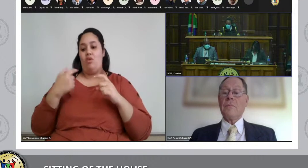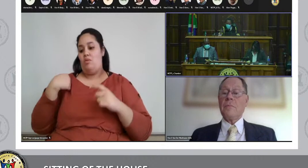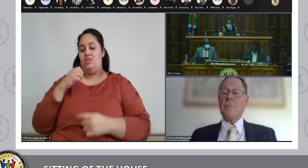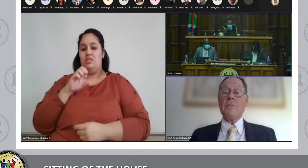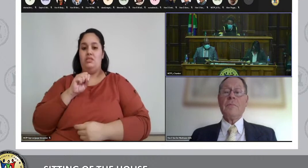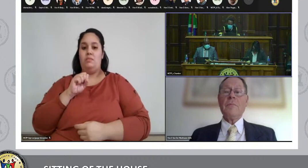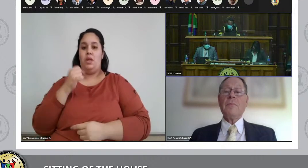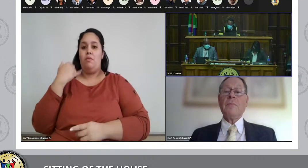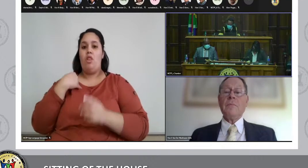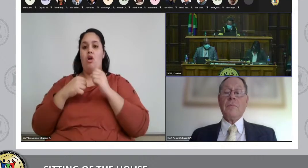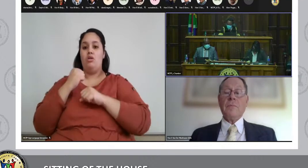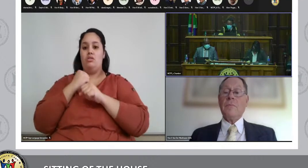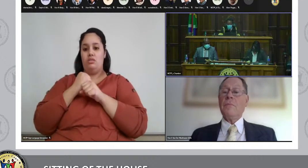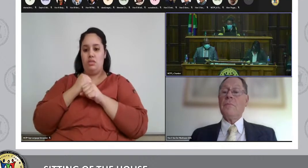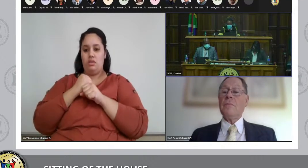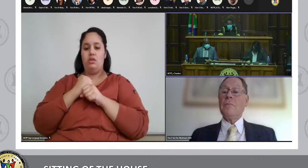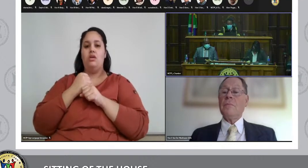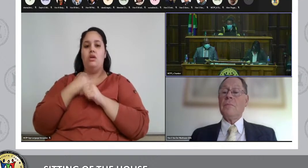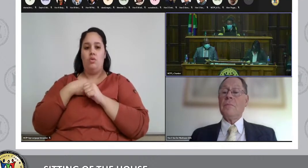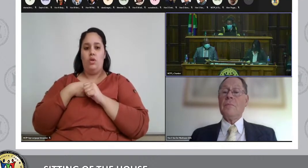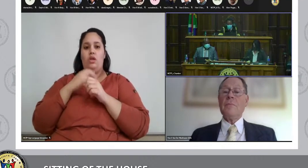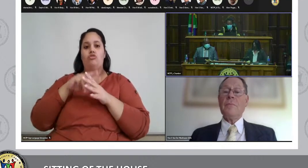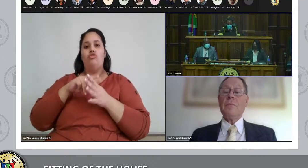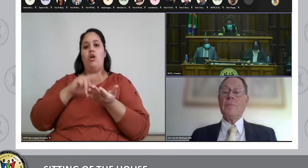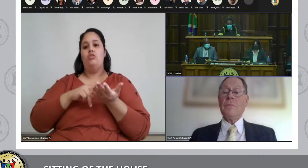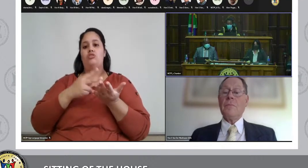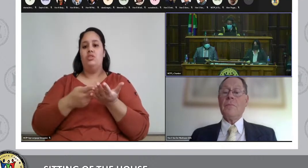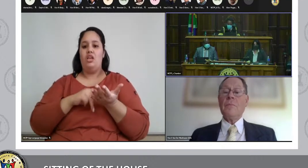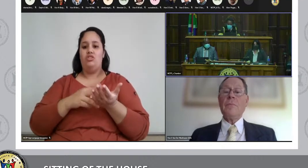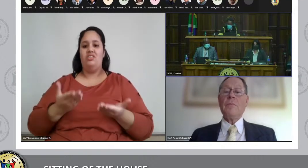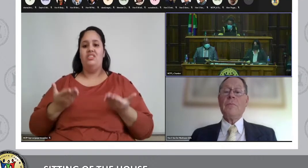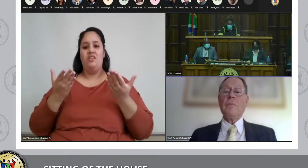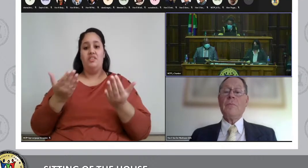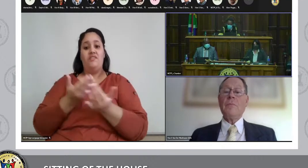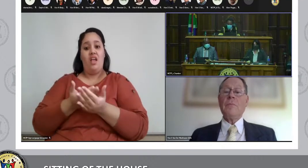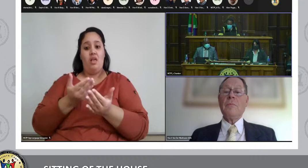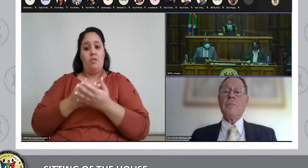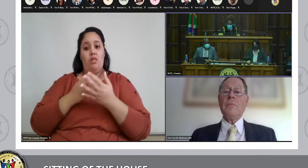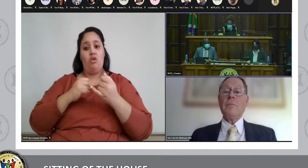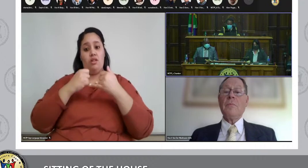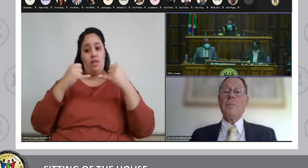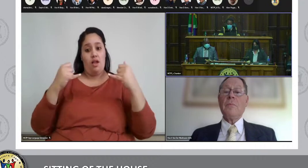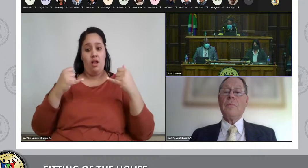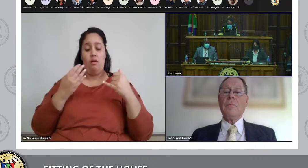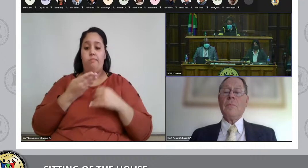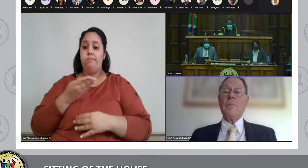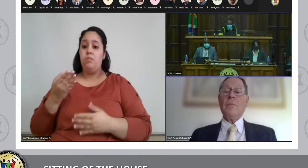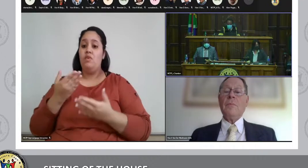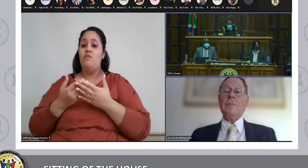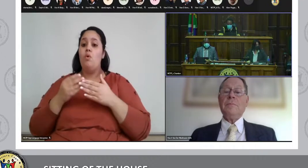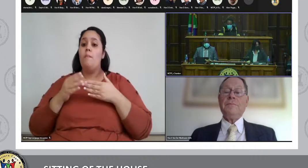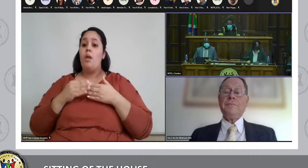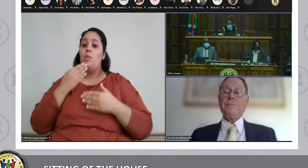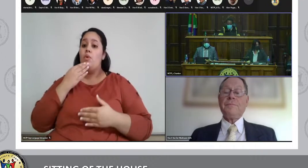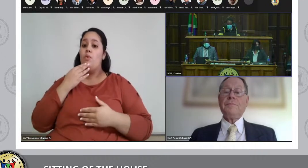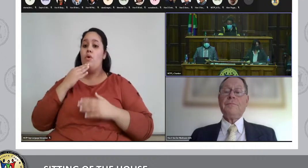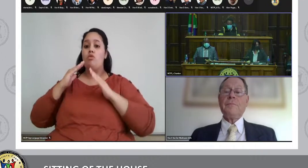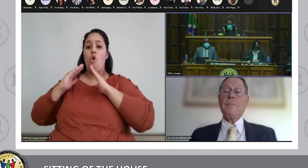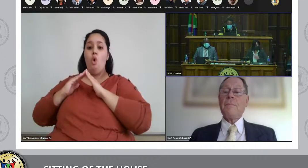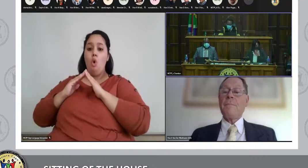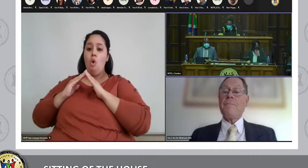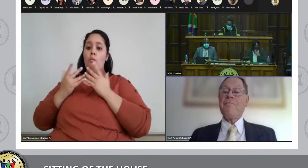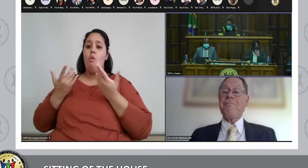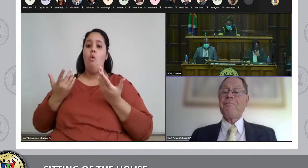year, we've had the translation services on virtually, which is for the members who are at home or in